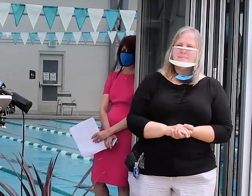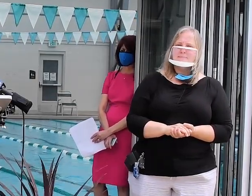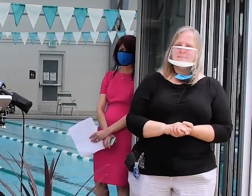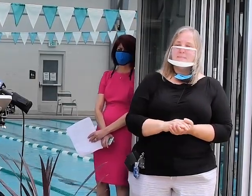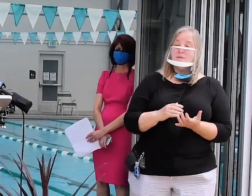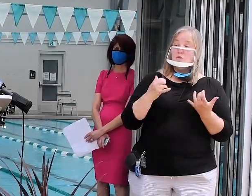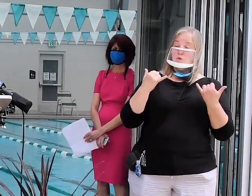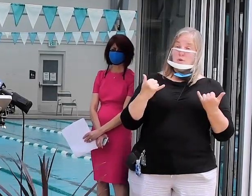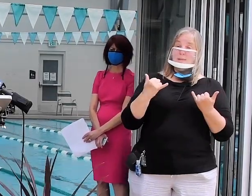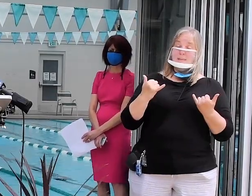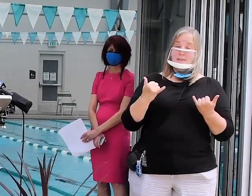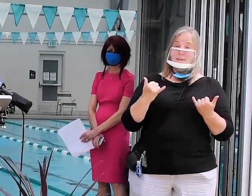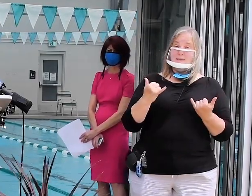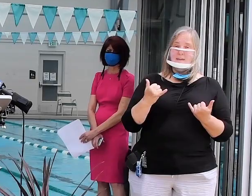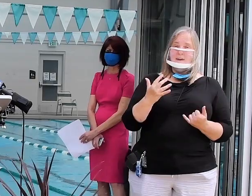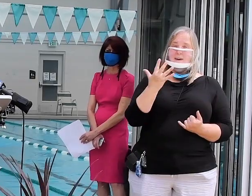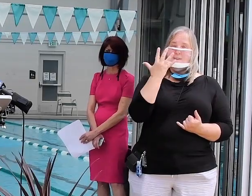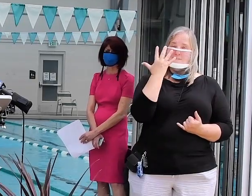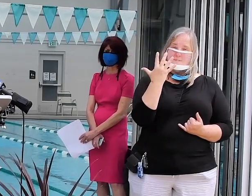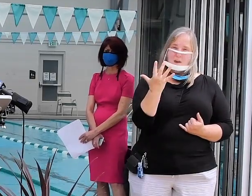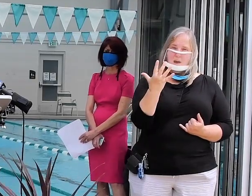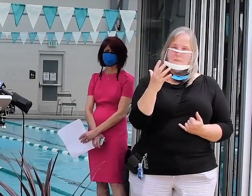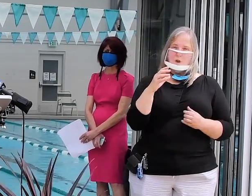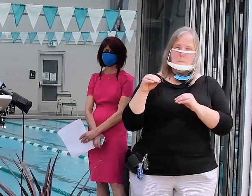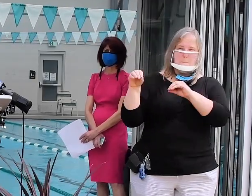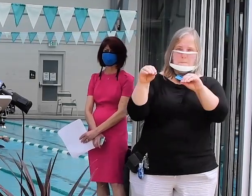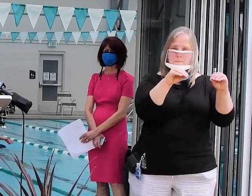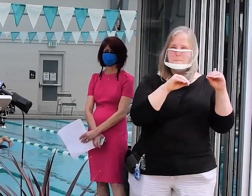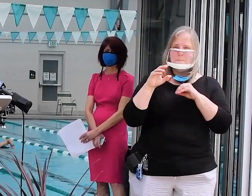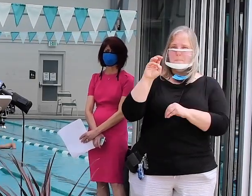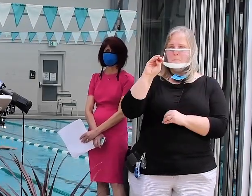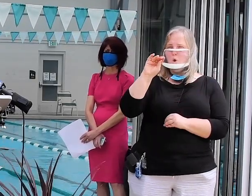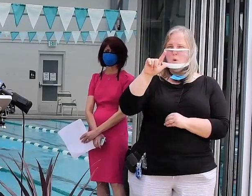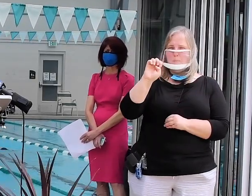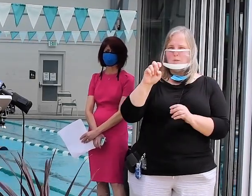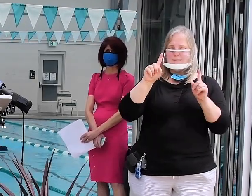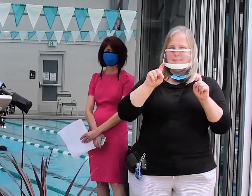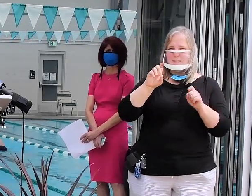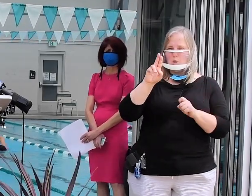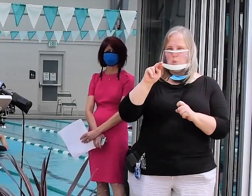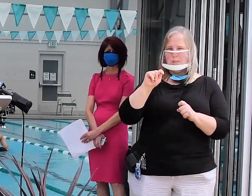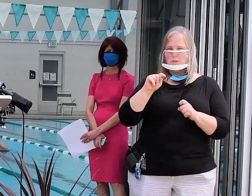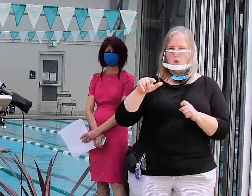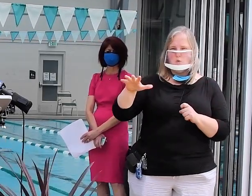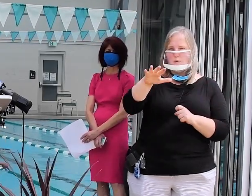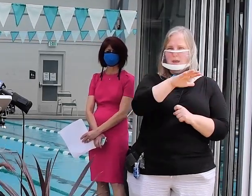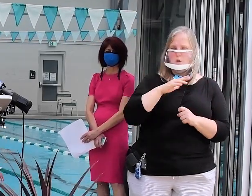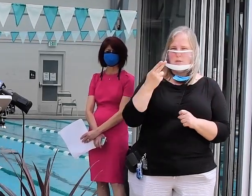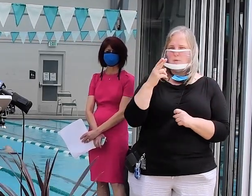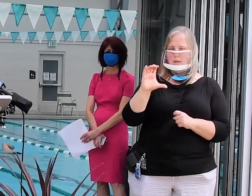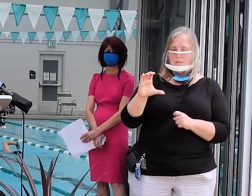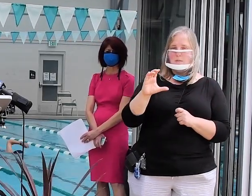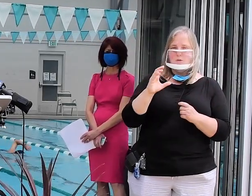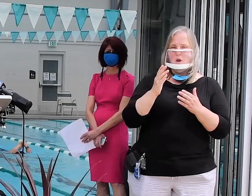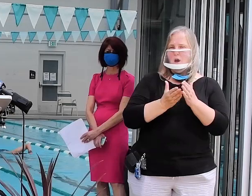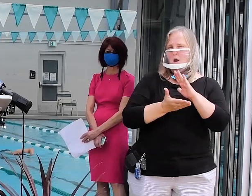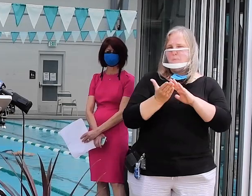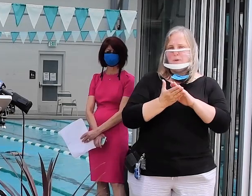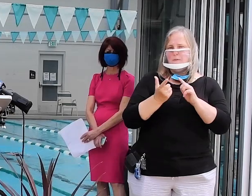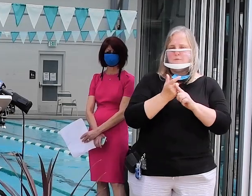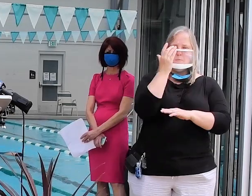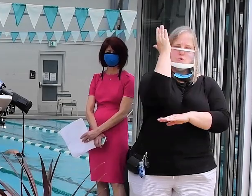There are currently 5 mobile testing units around the county operating from noon until 7